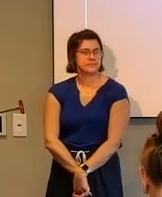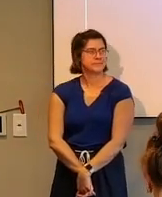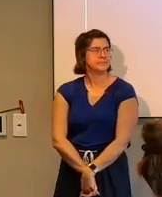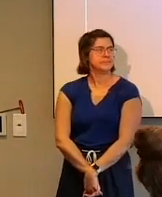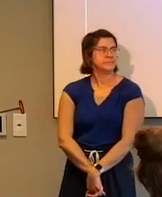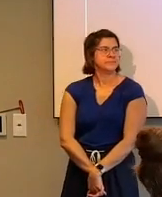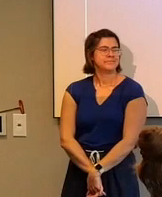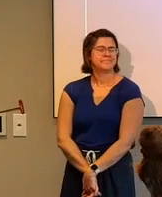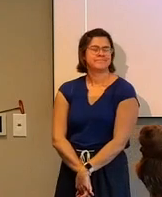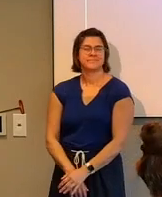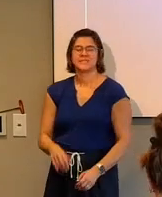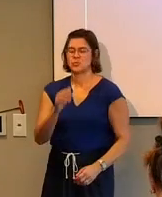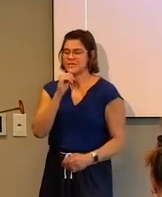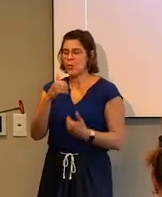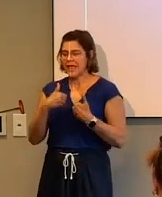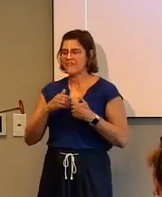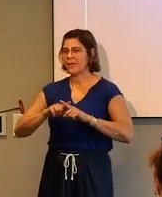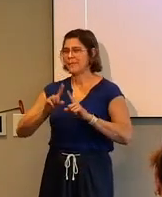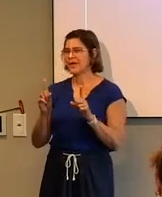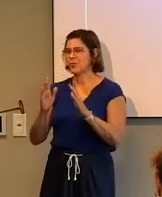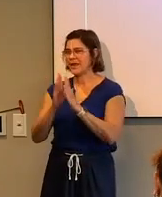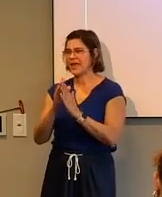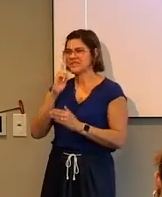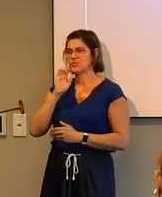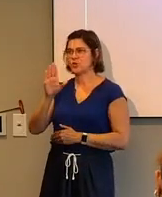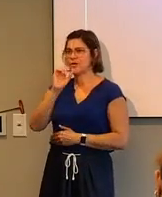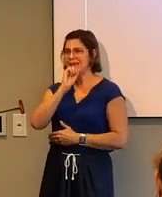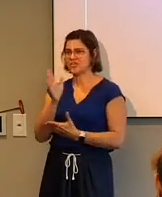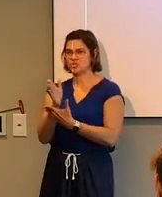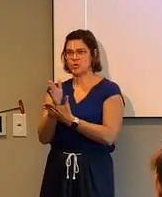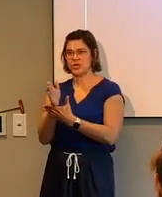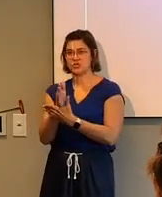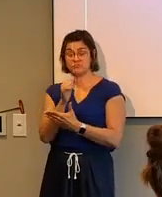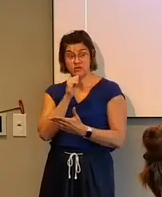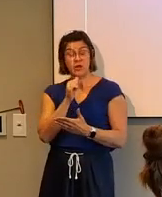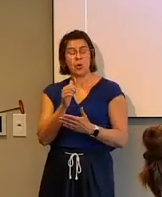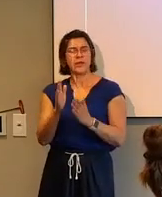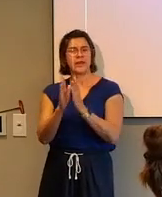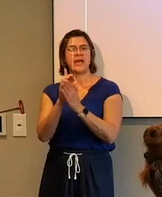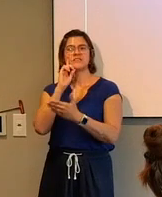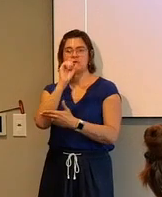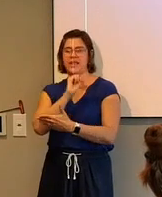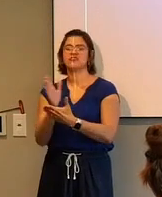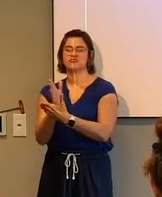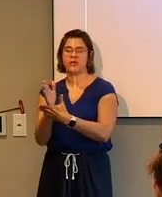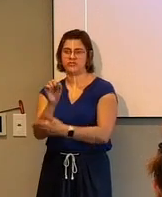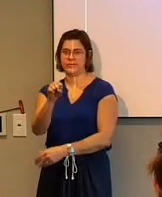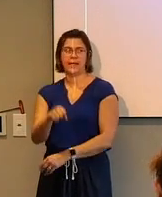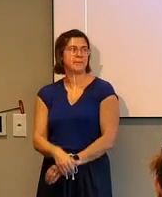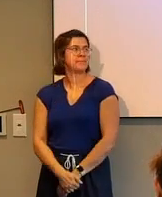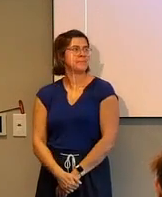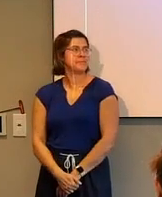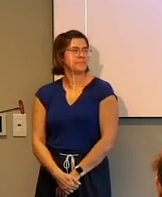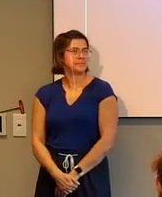I don't think we do, but we do ask for your age range. It does not ask for age. It does ask for an age range.